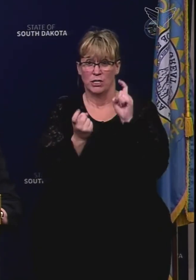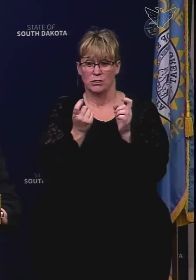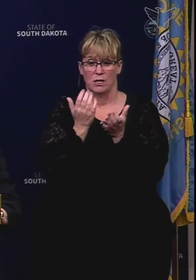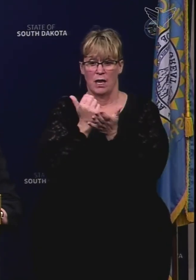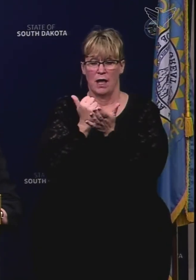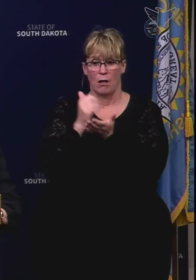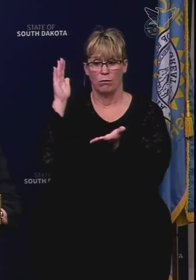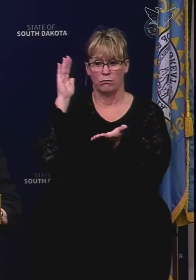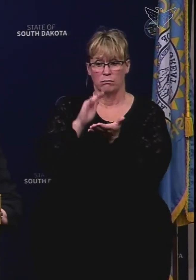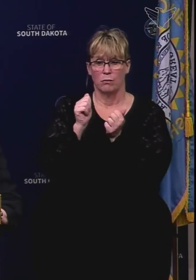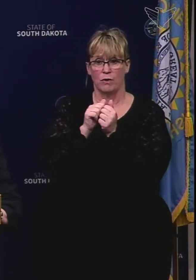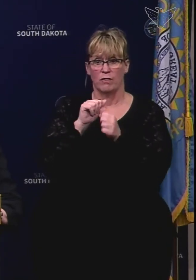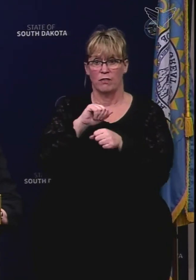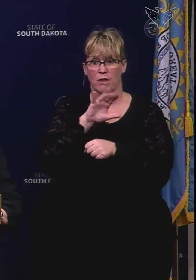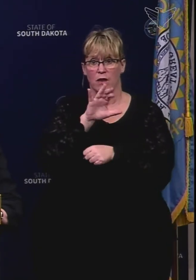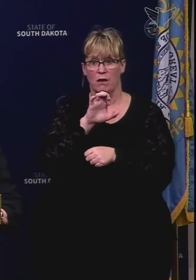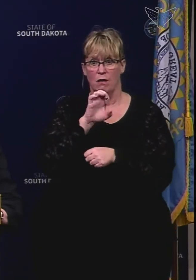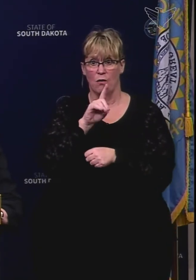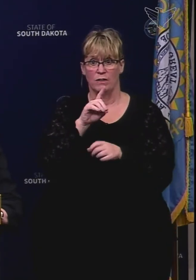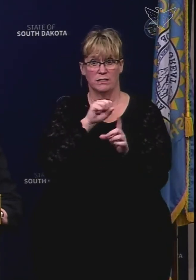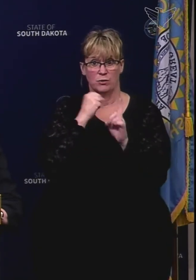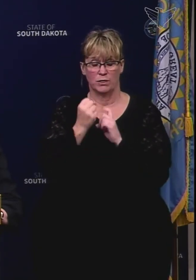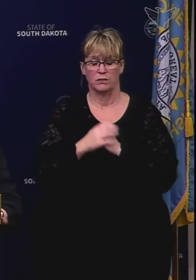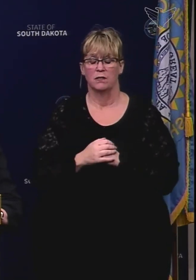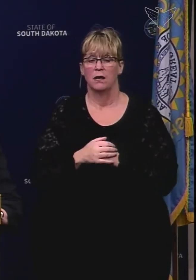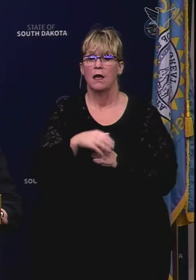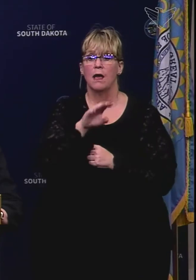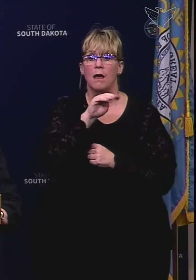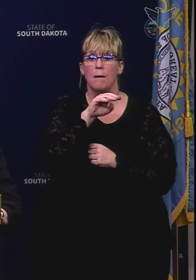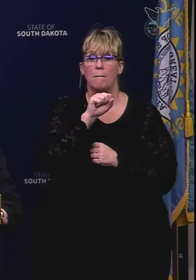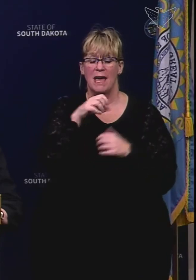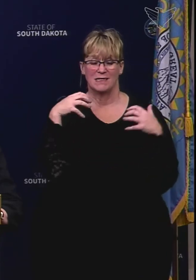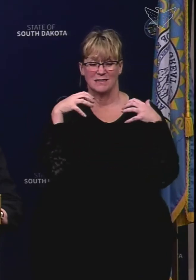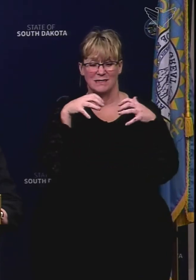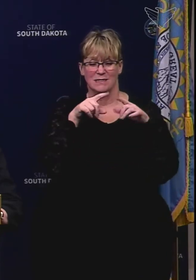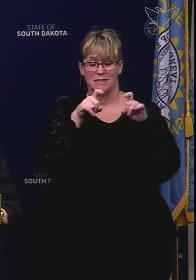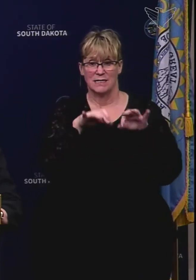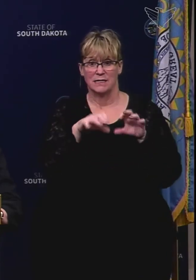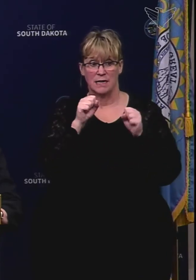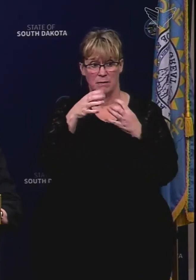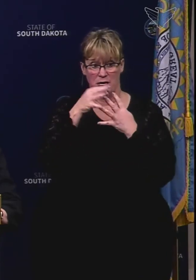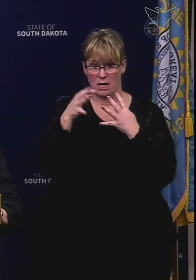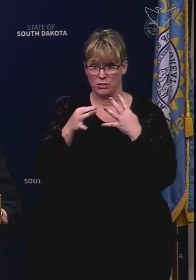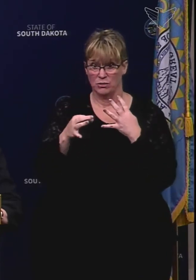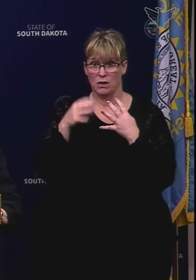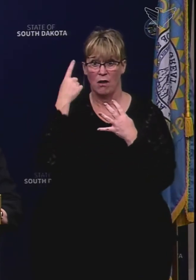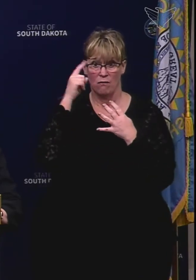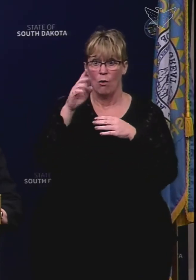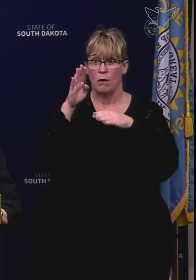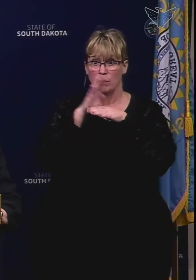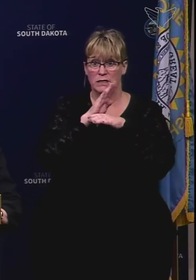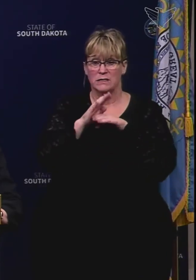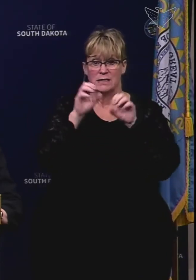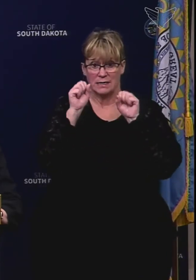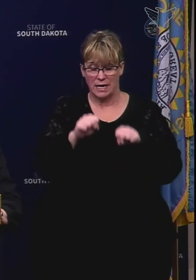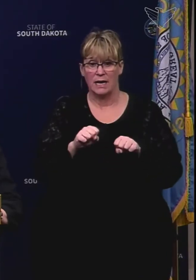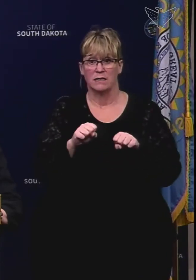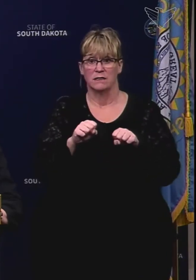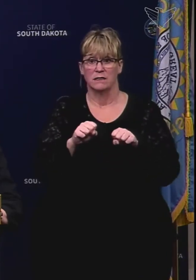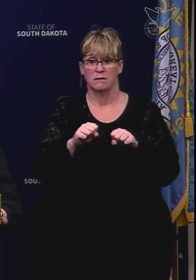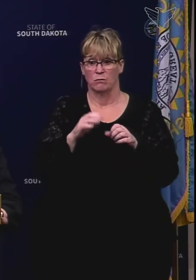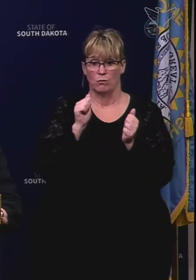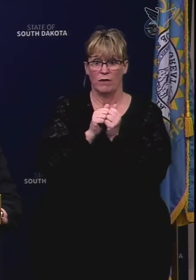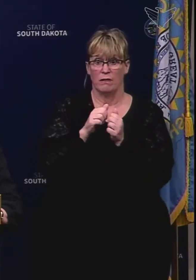help with the COVID situation. Mass testing can be an option for critical infrastructure